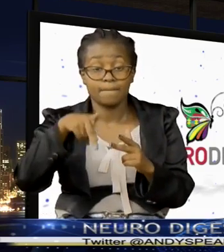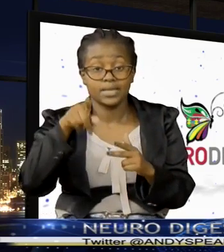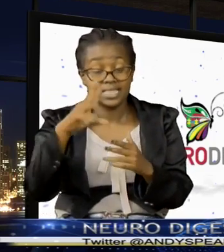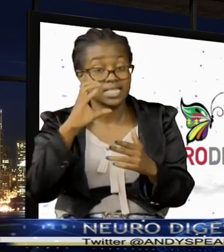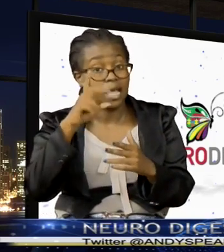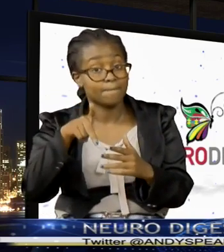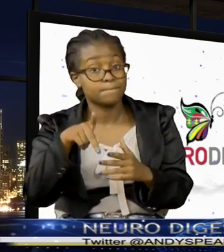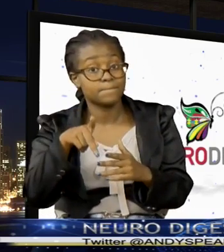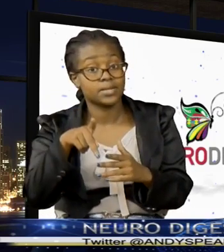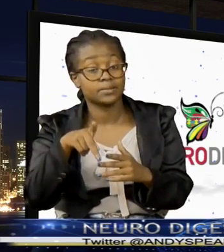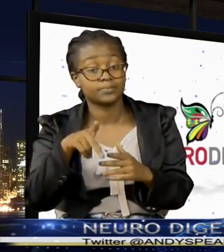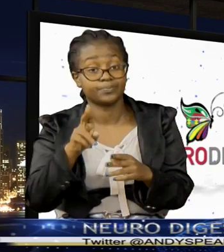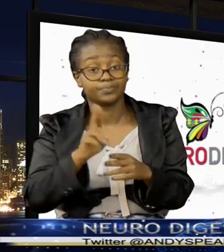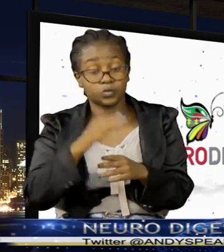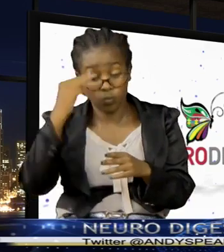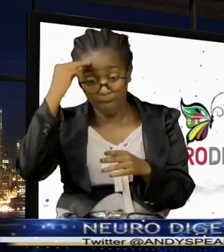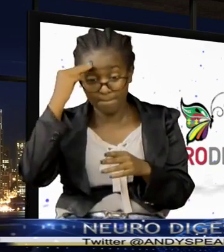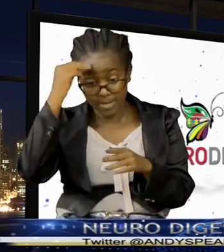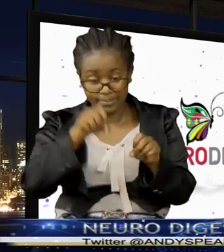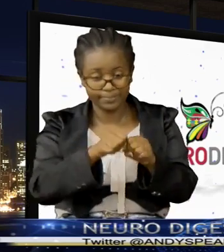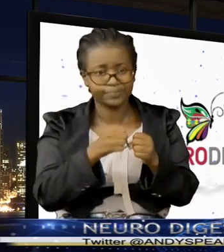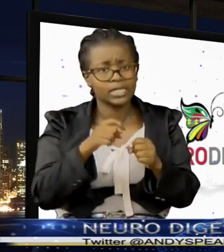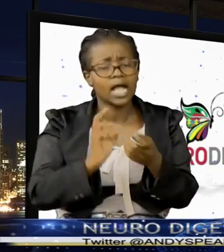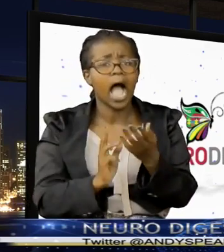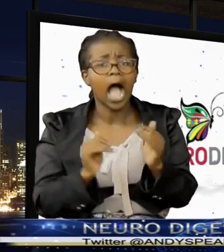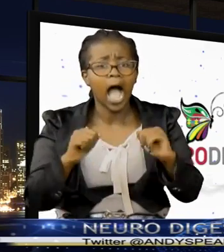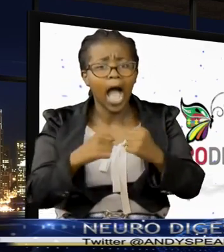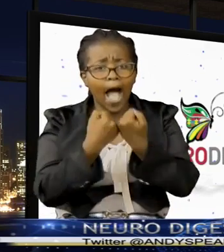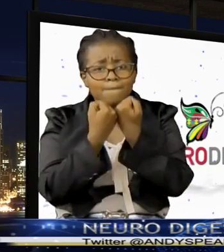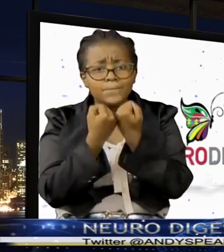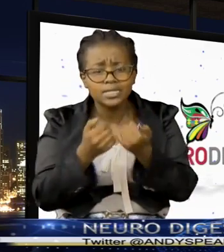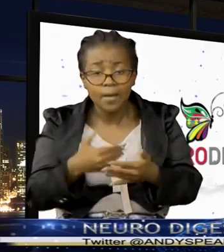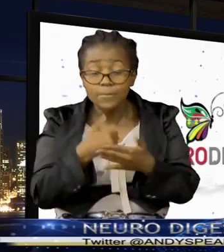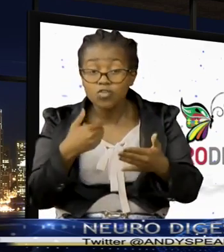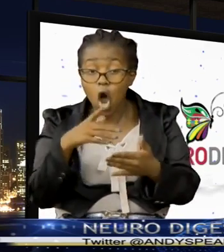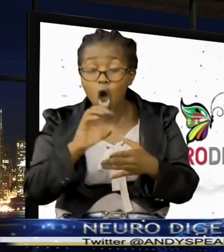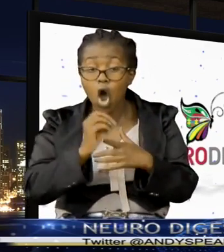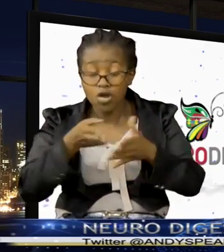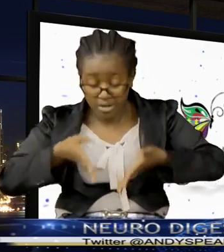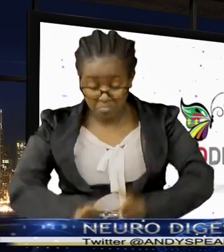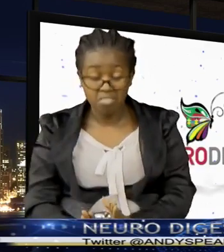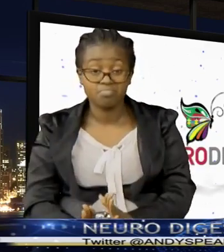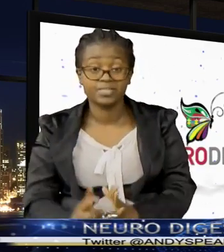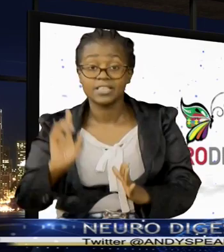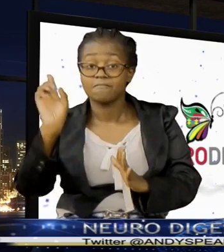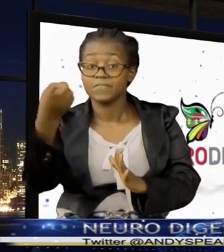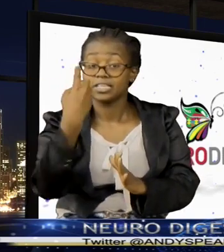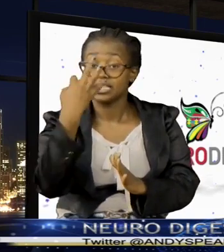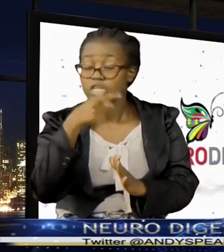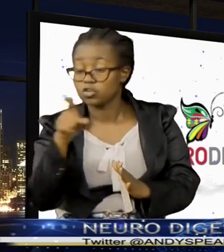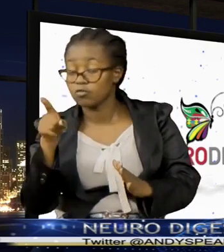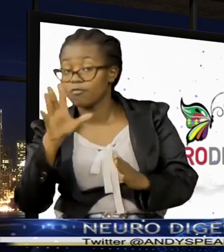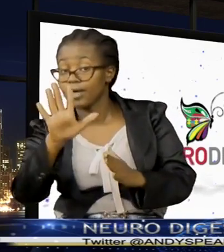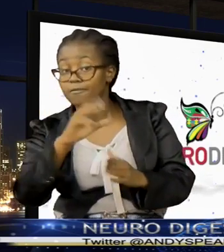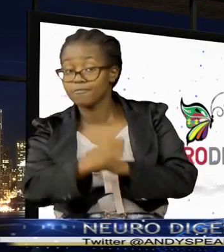Cerebral palsy is often caused by brain damage. This happens before or during the child's birth. This is the first 3 to 5